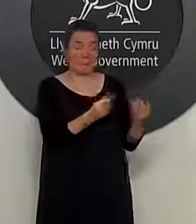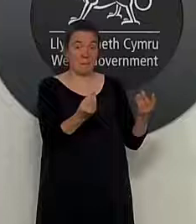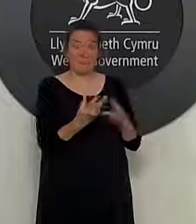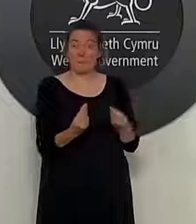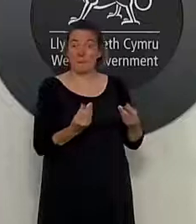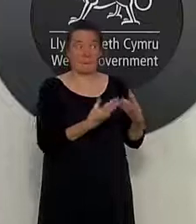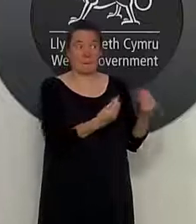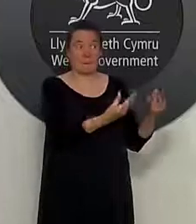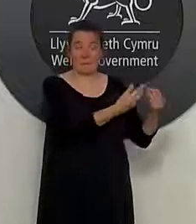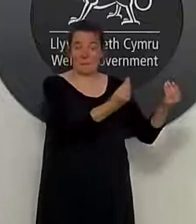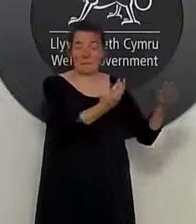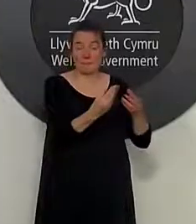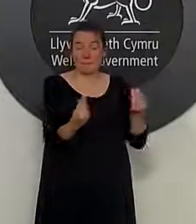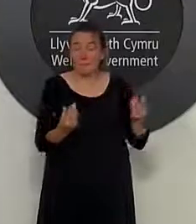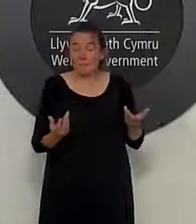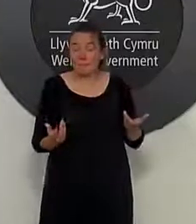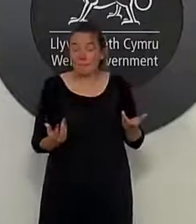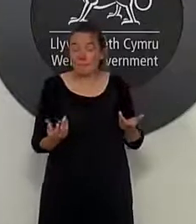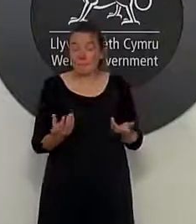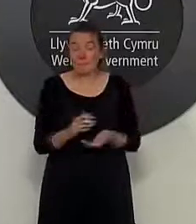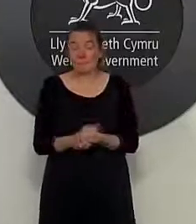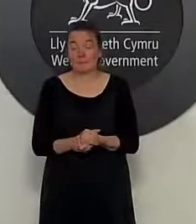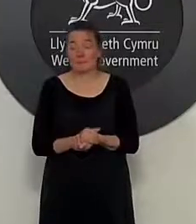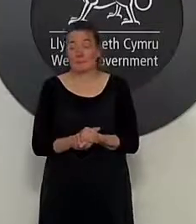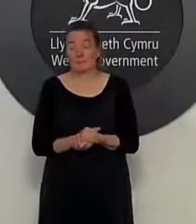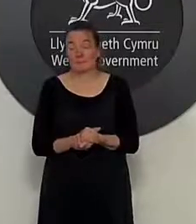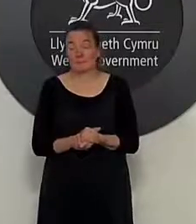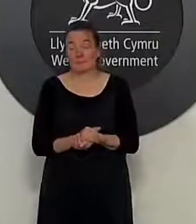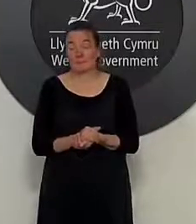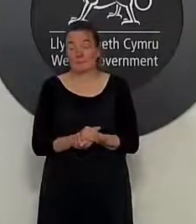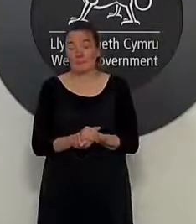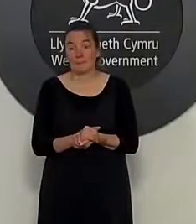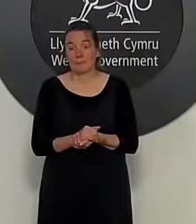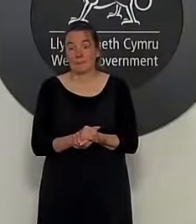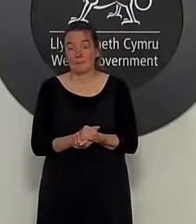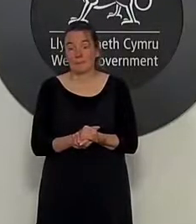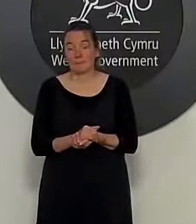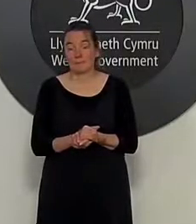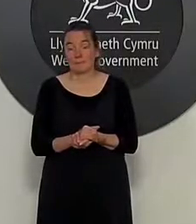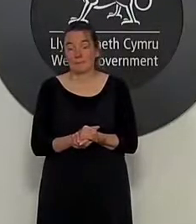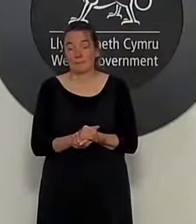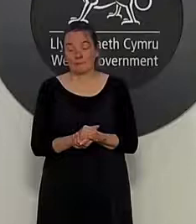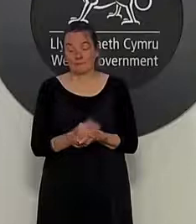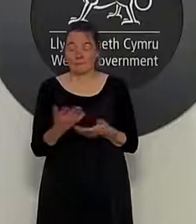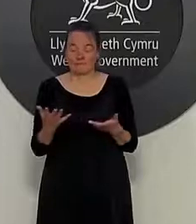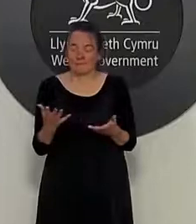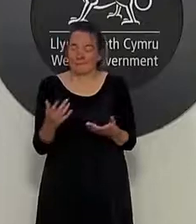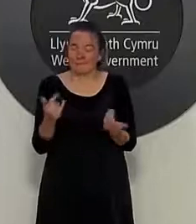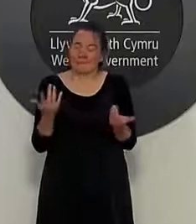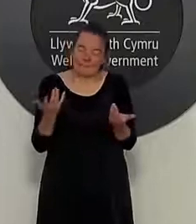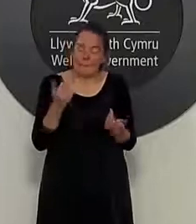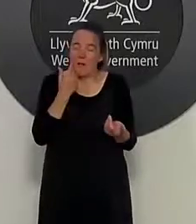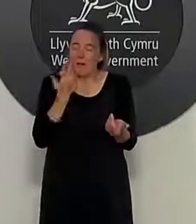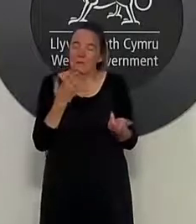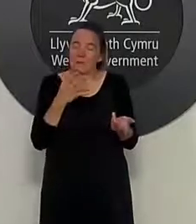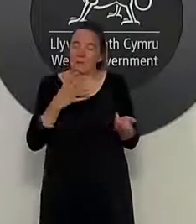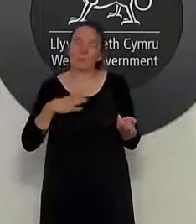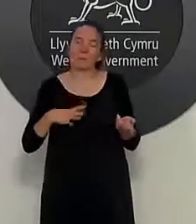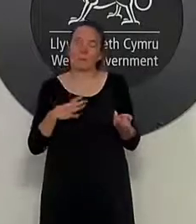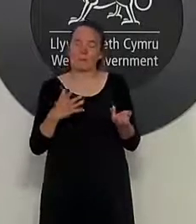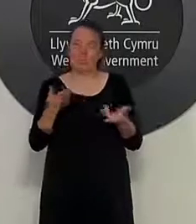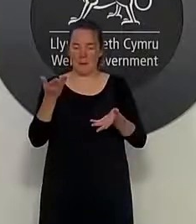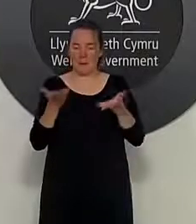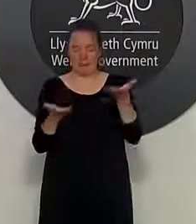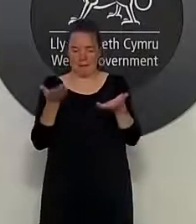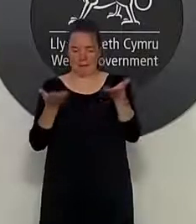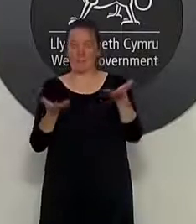a future. So I think. Clearly, in everything, you always want to strike a balance. But here,